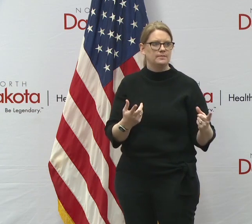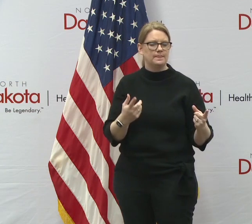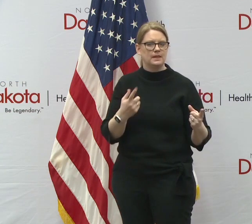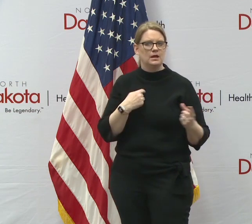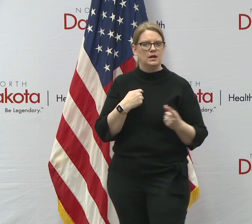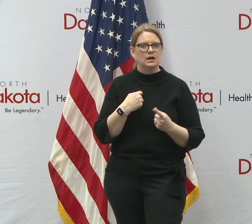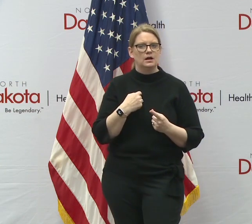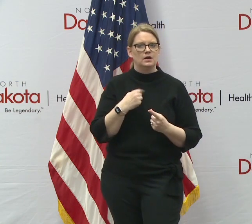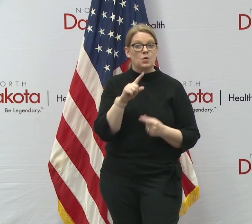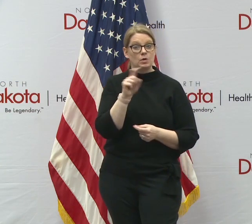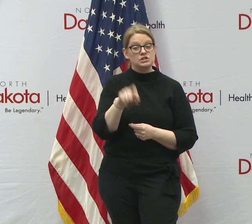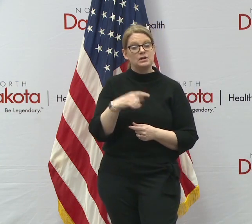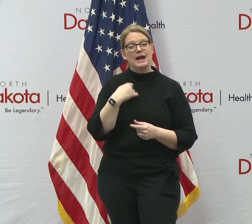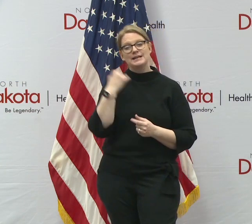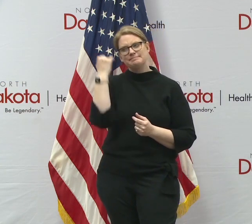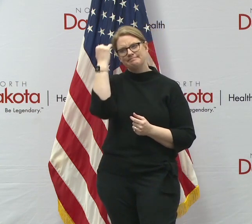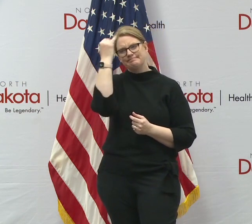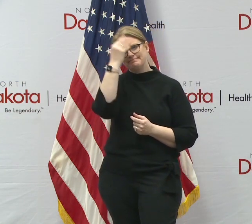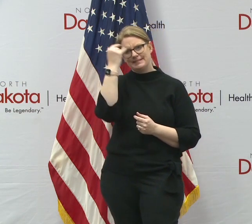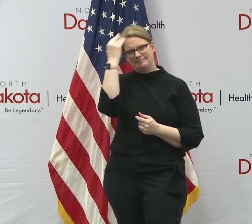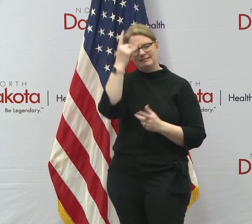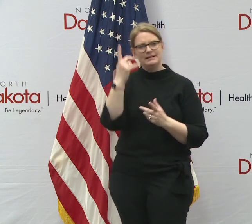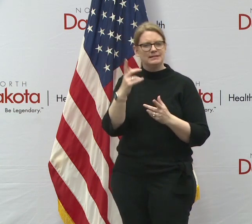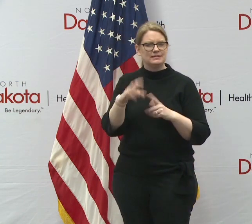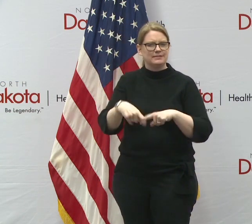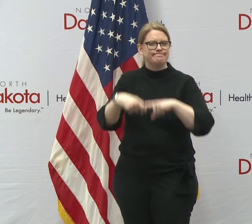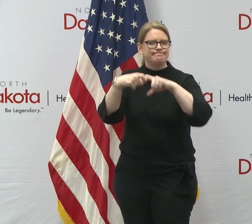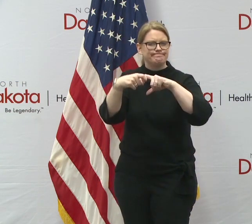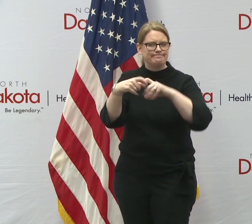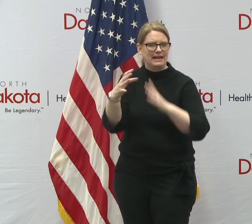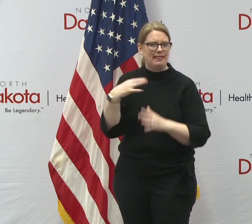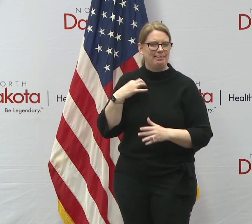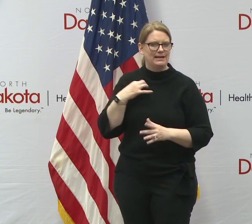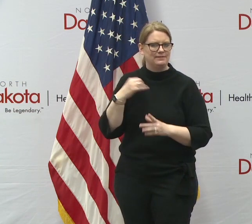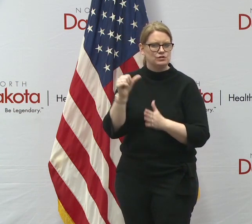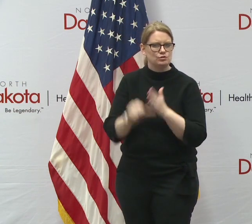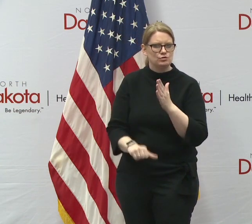consider signing an order similar to Minnesota to halt elective surgery?